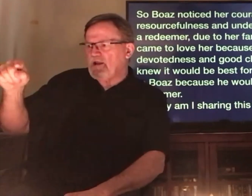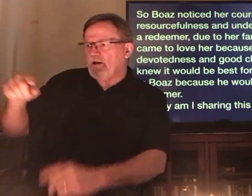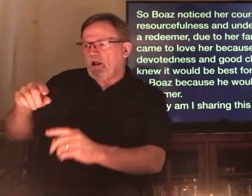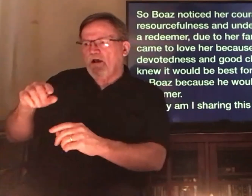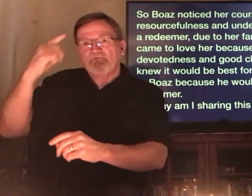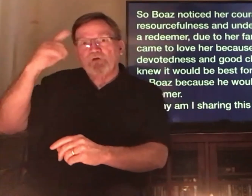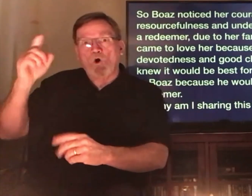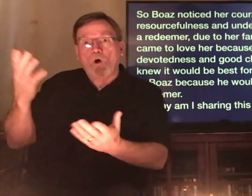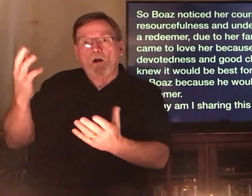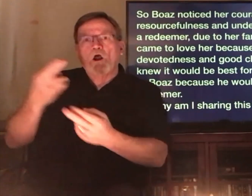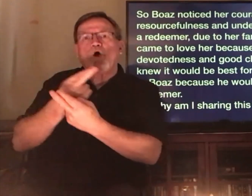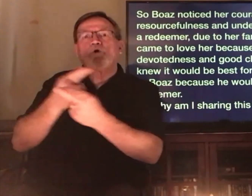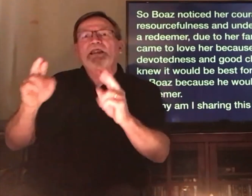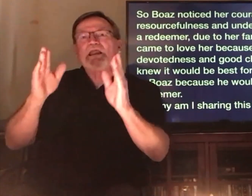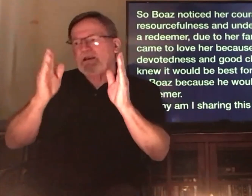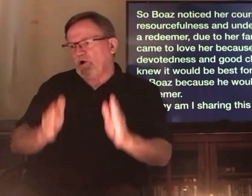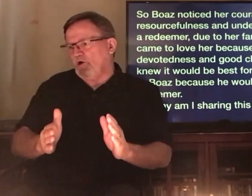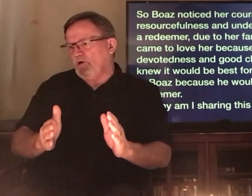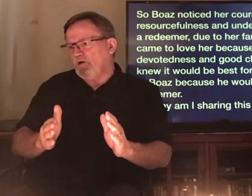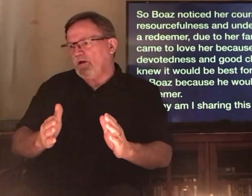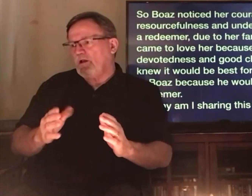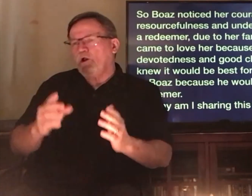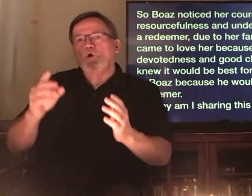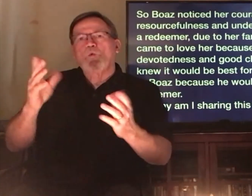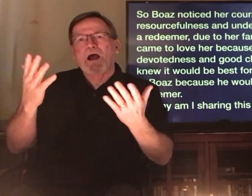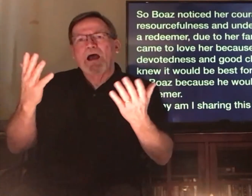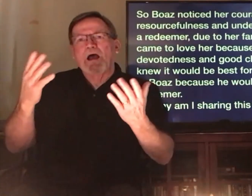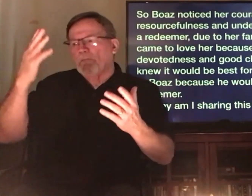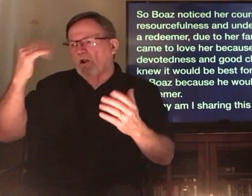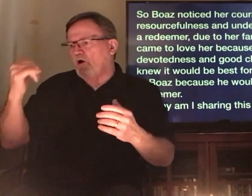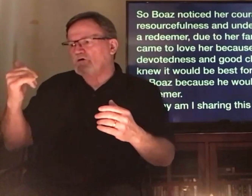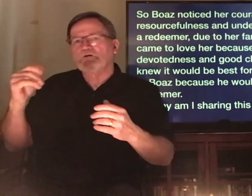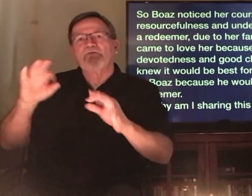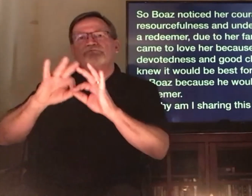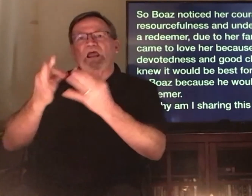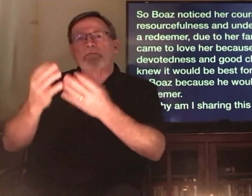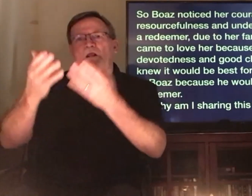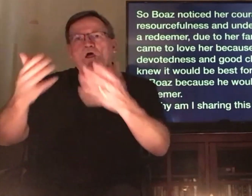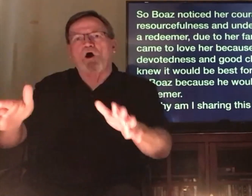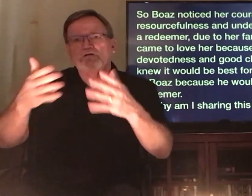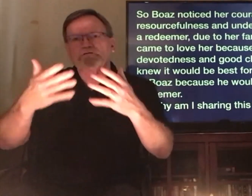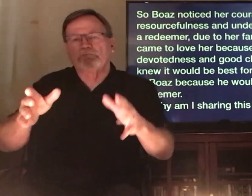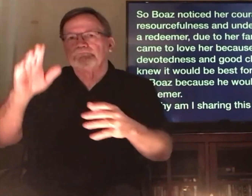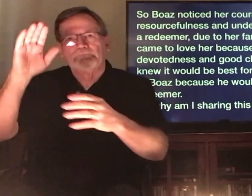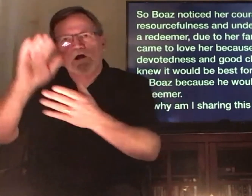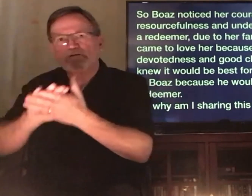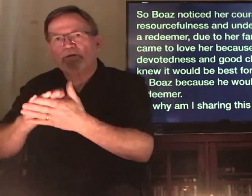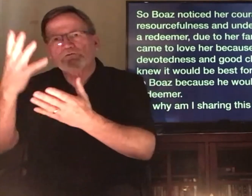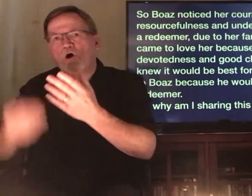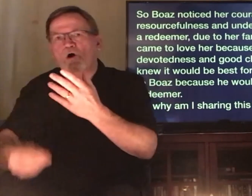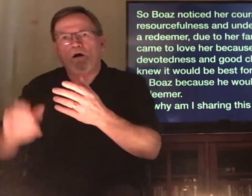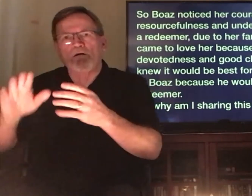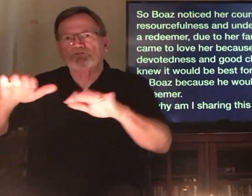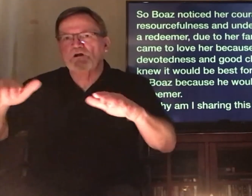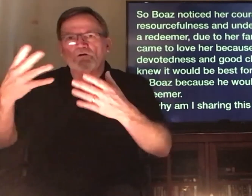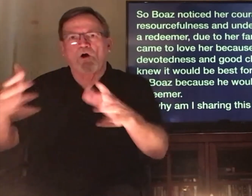in Moab, so Naomi can go back to Israel alone when famine no more